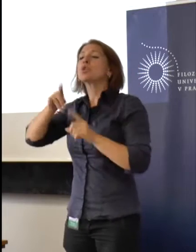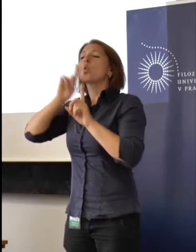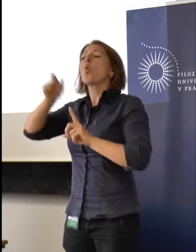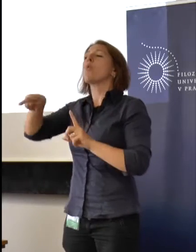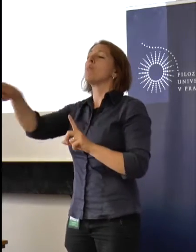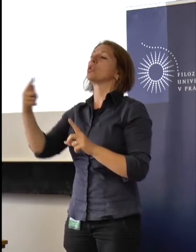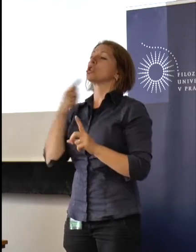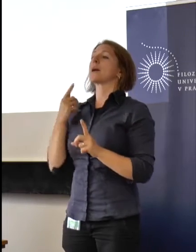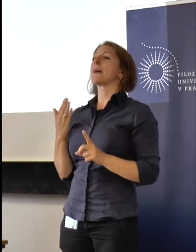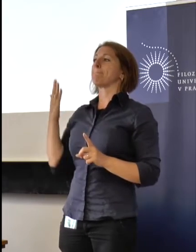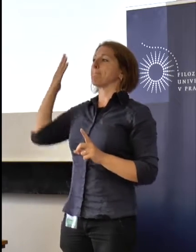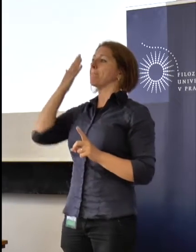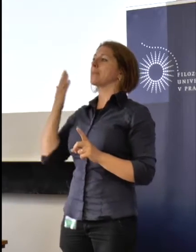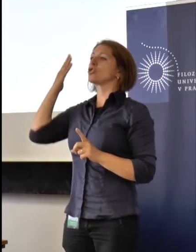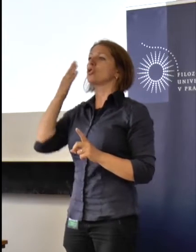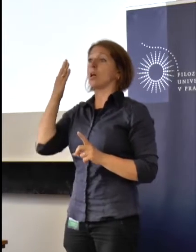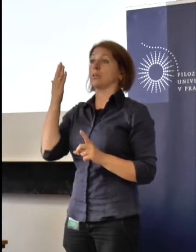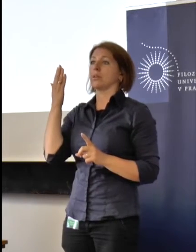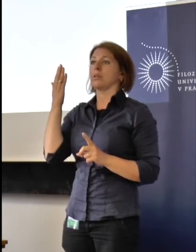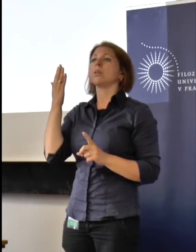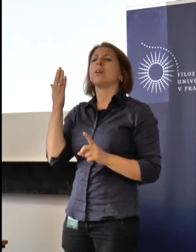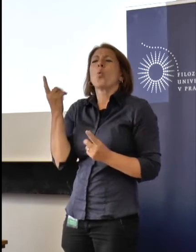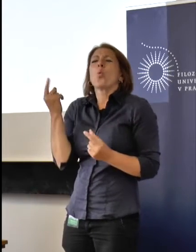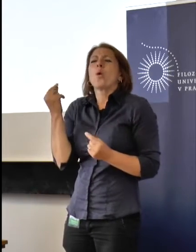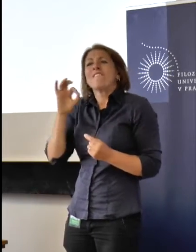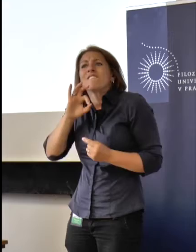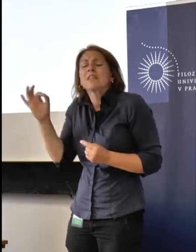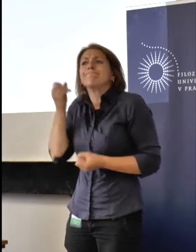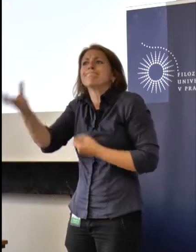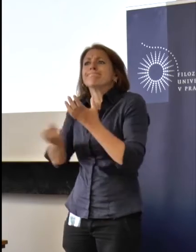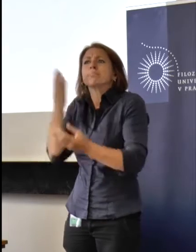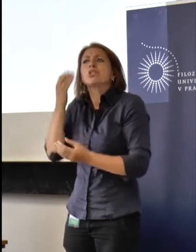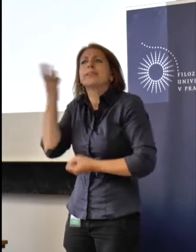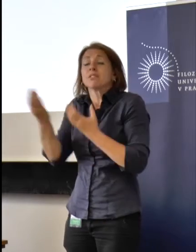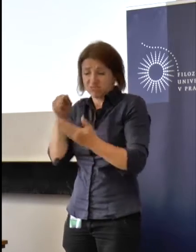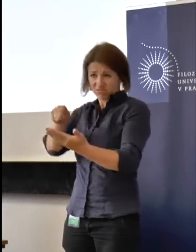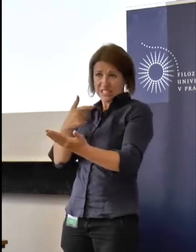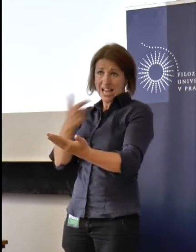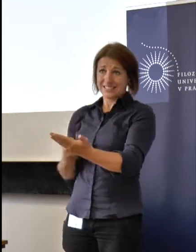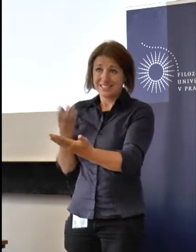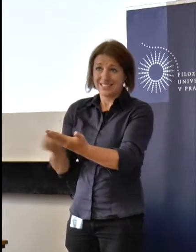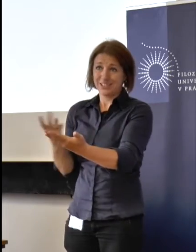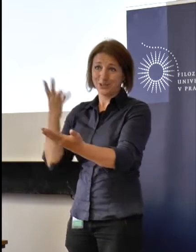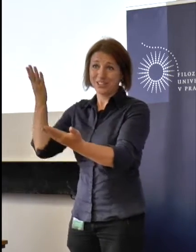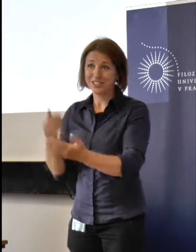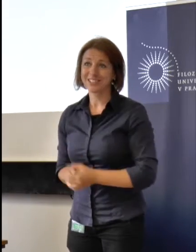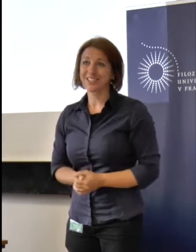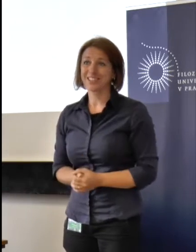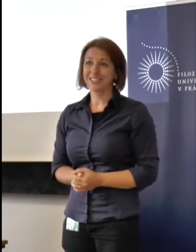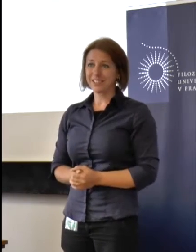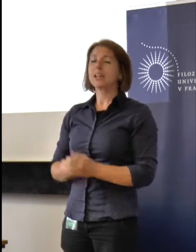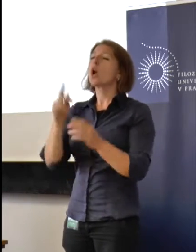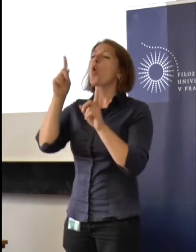So there are three elements I want to point out in the Humboldtian thought. The first one is language is thought. It